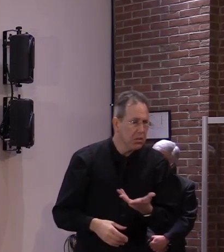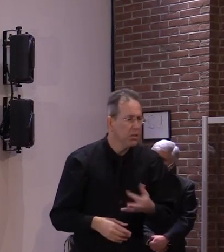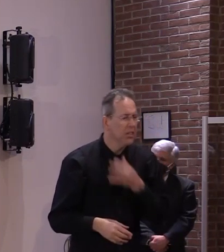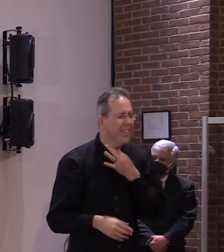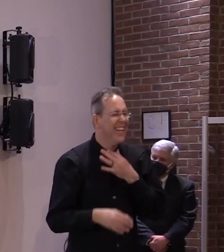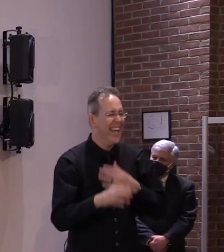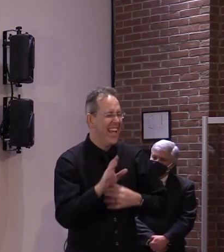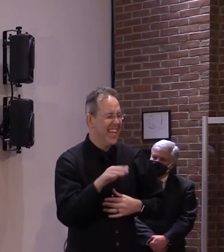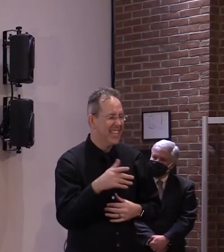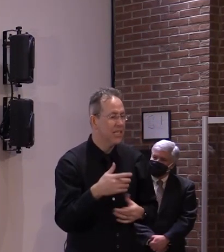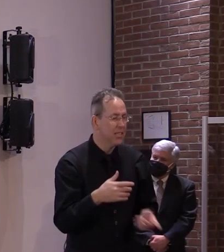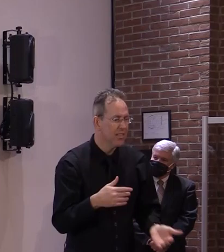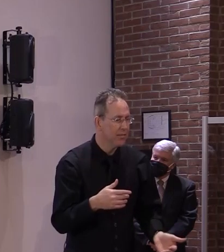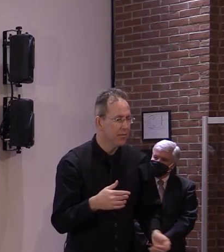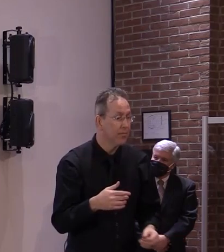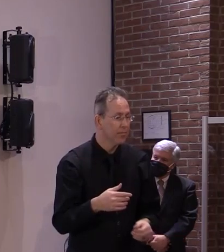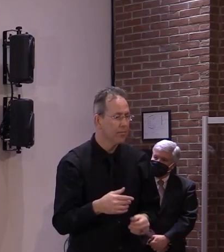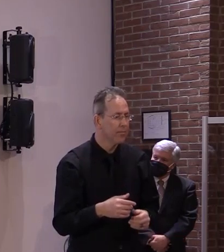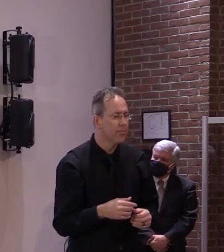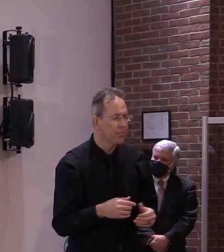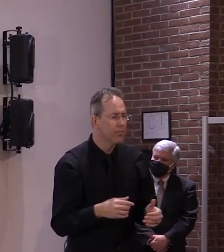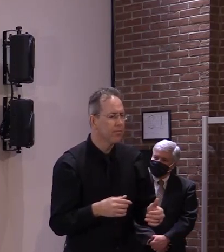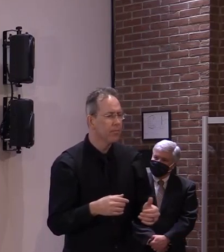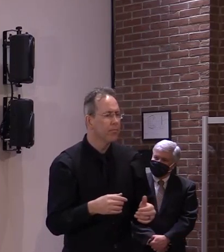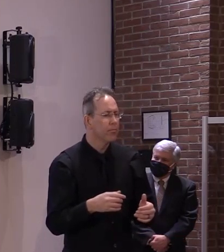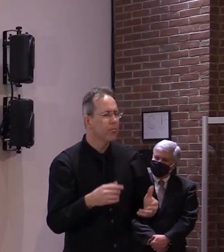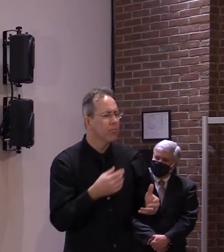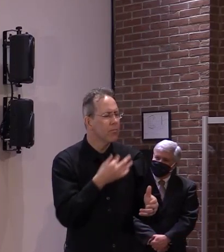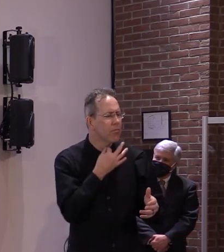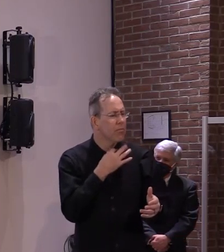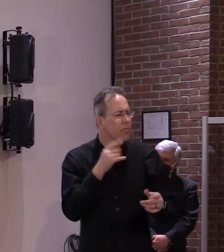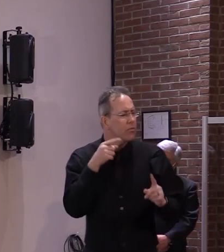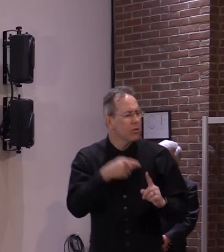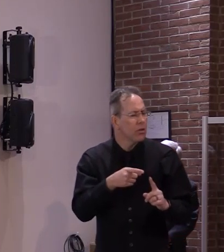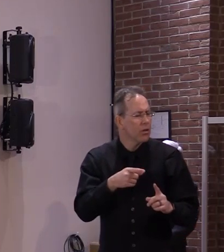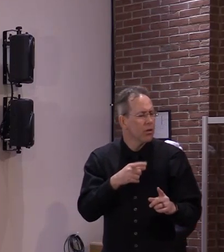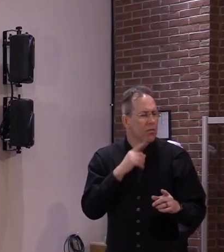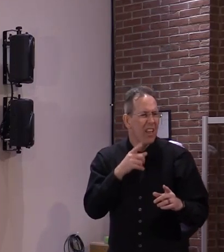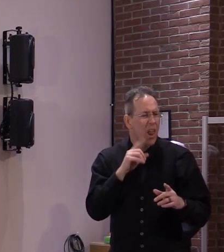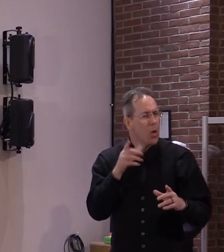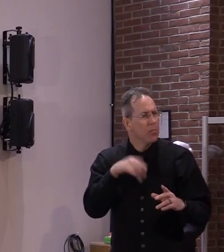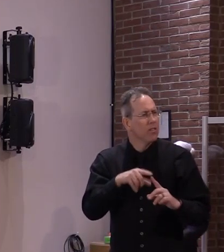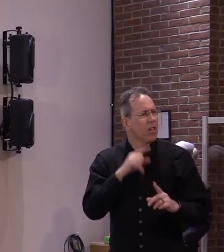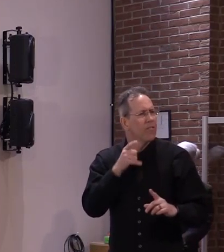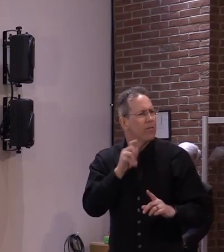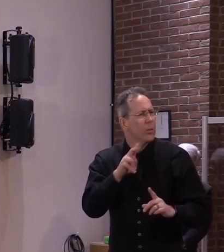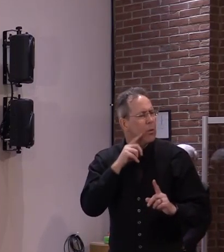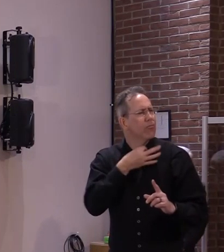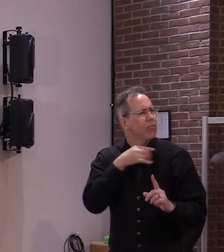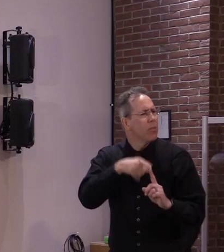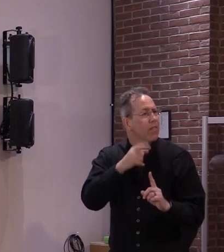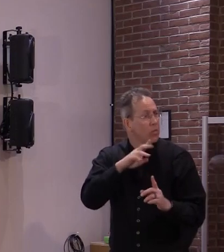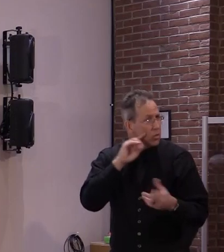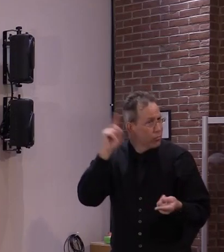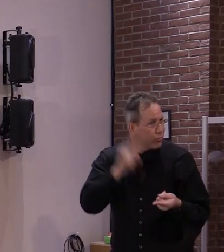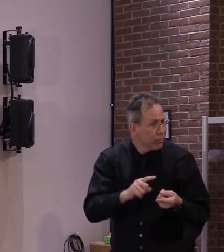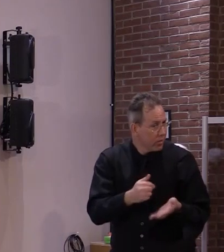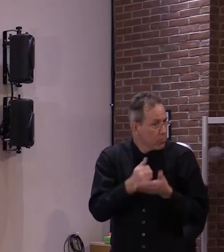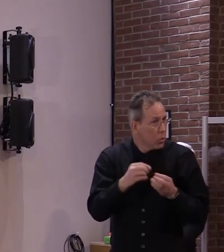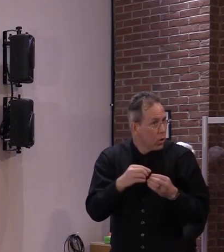but I think you hit the nail on the head in some respects. We have increased vaccination for the flu this year, which is good